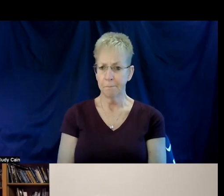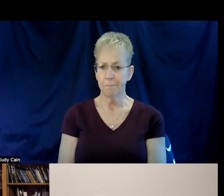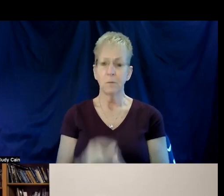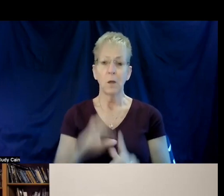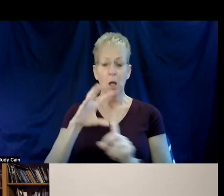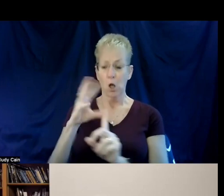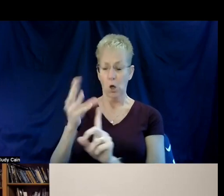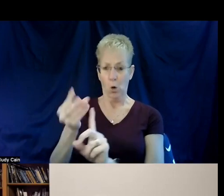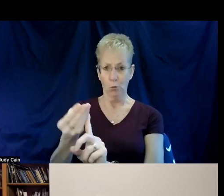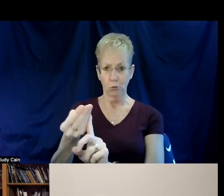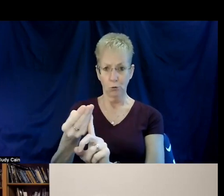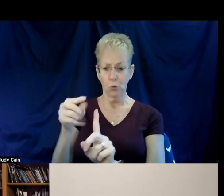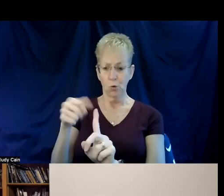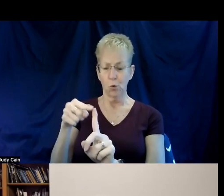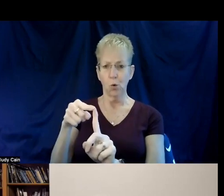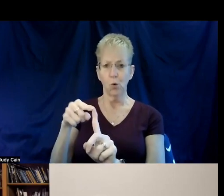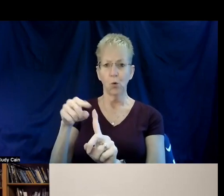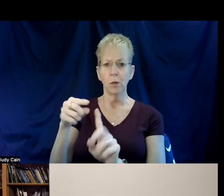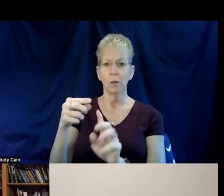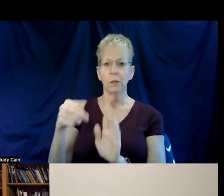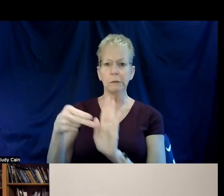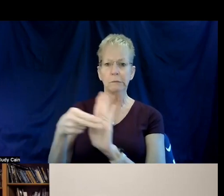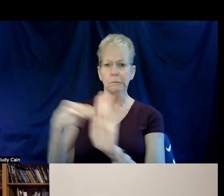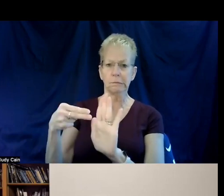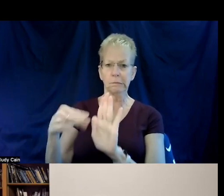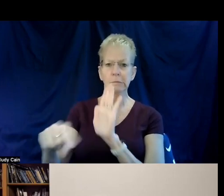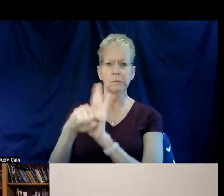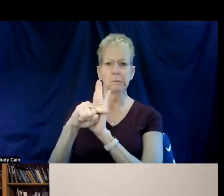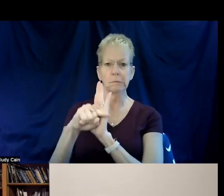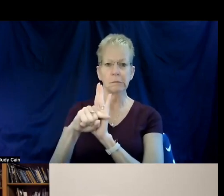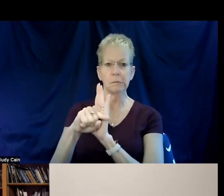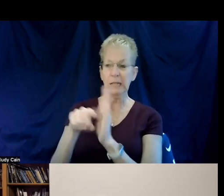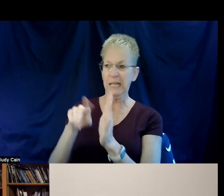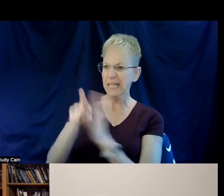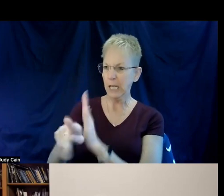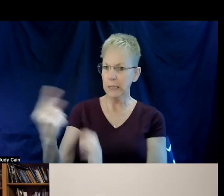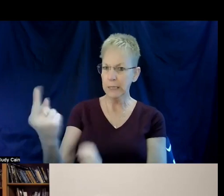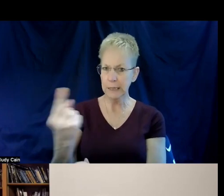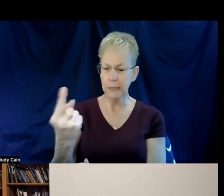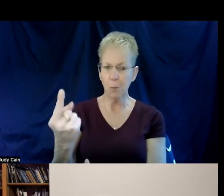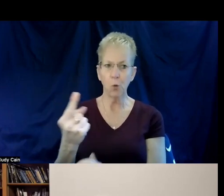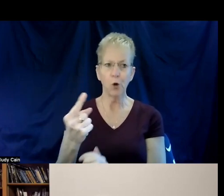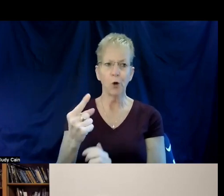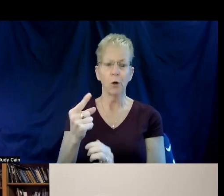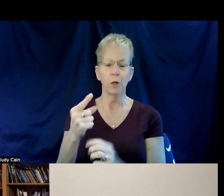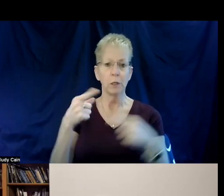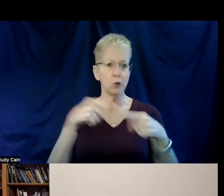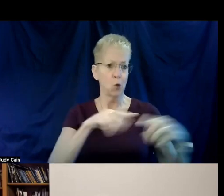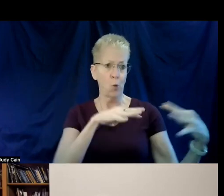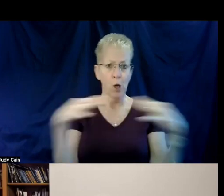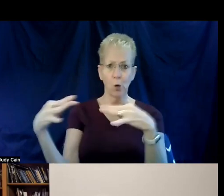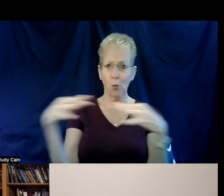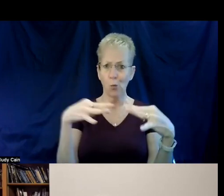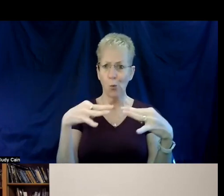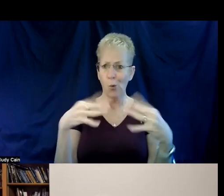cultural stigma about talking about, or even killing someone, right? If someone's in war,